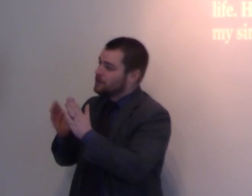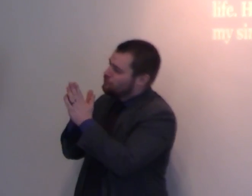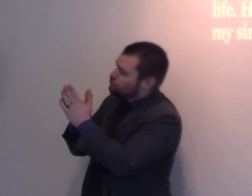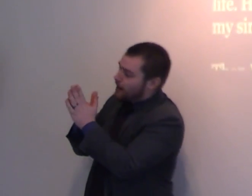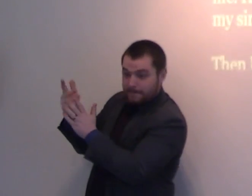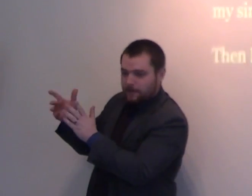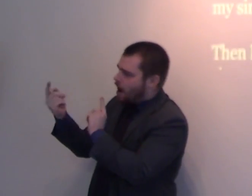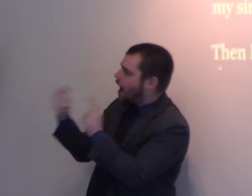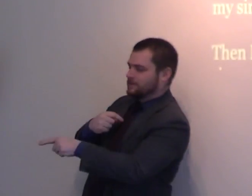He forgives my sin.